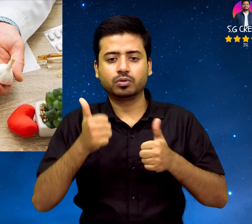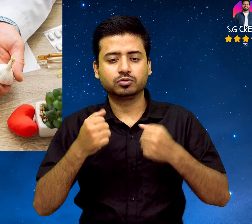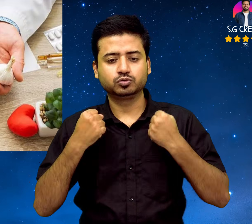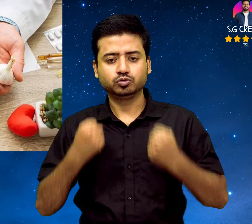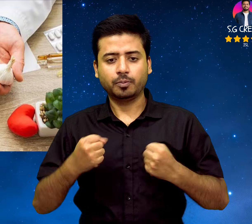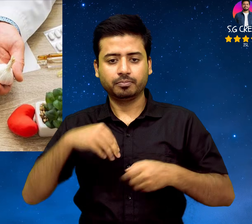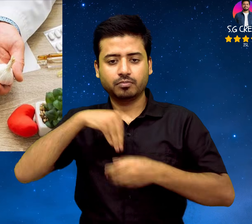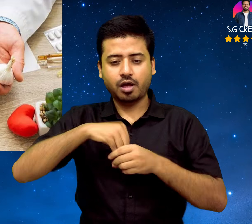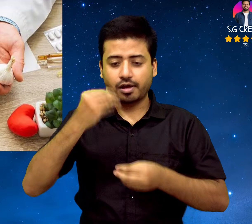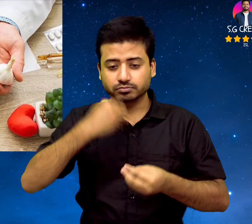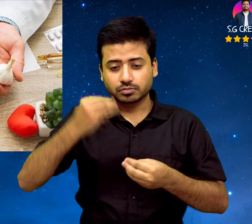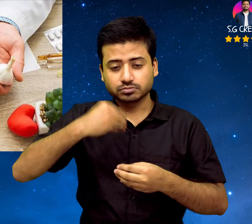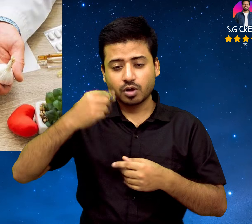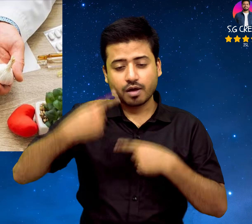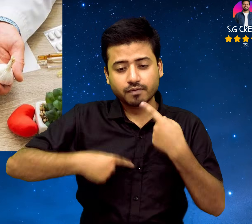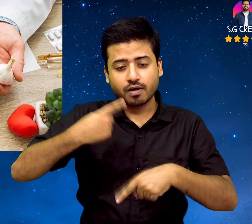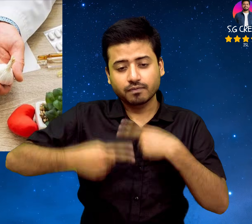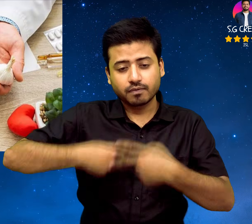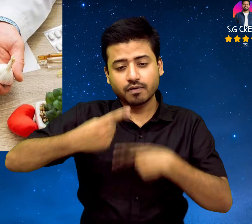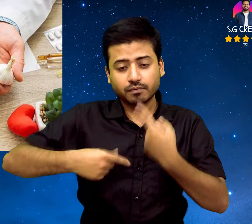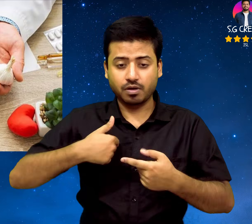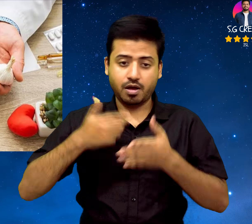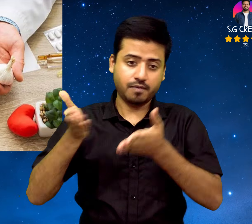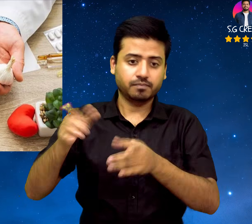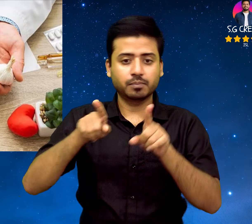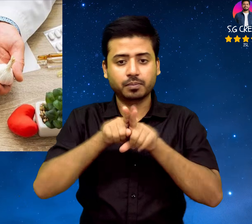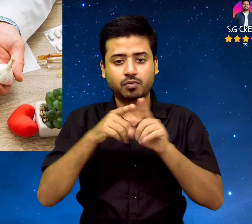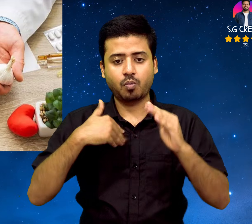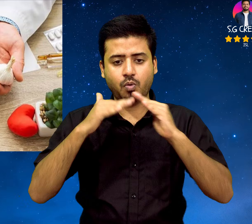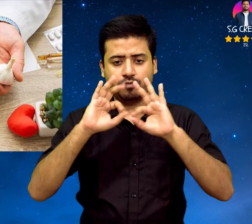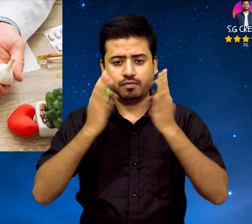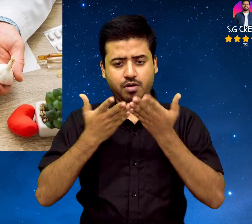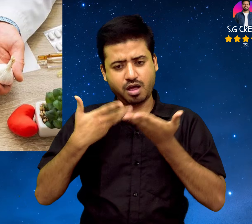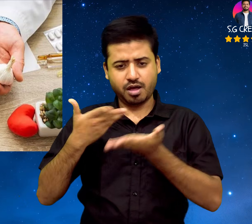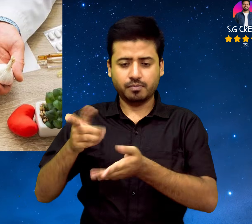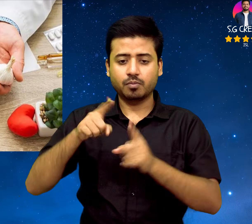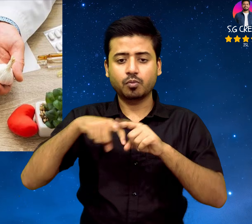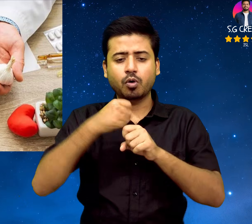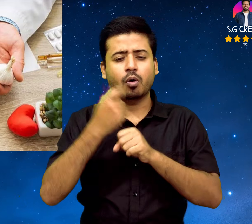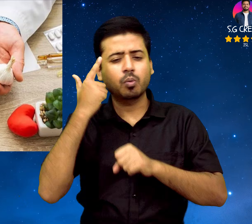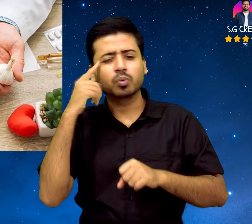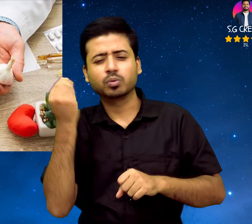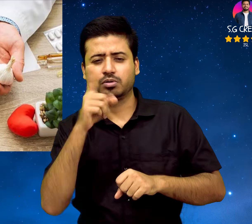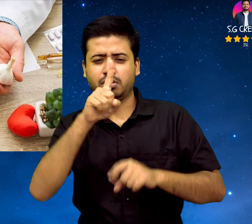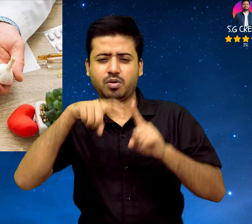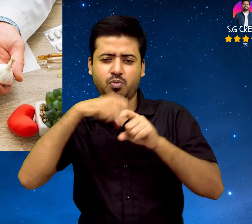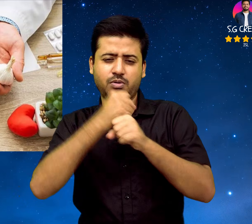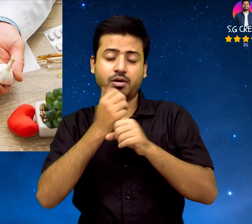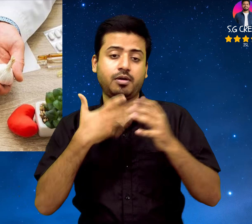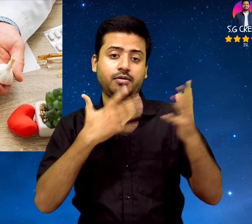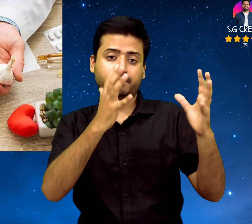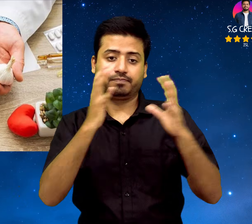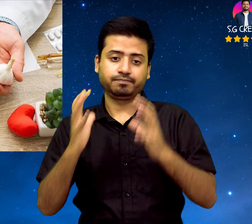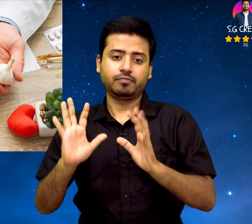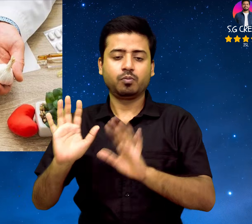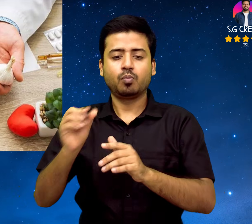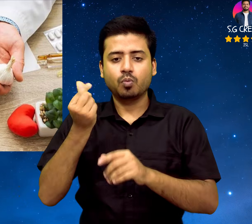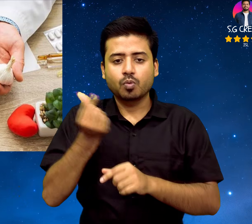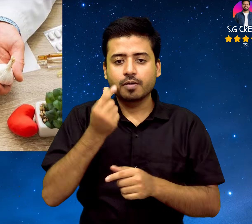CRP. 3. Antioxidant density, polyphenol and flavonoids. To counteract extreme oxidative stress from